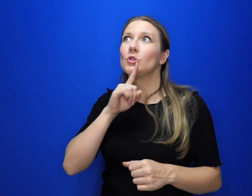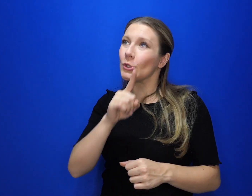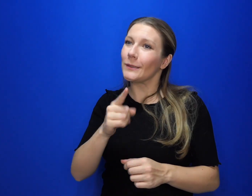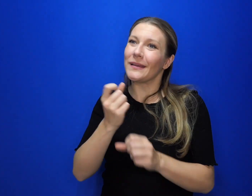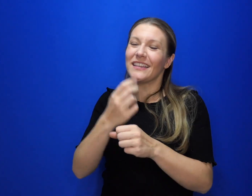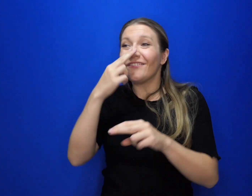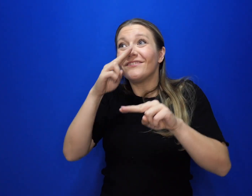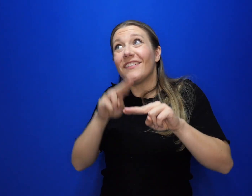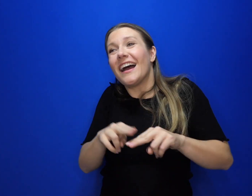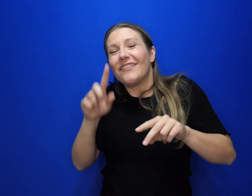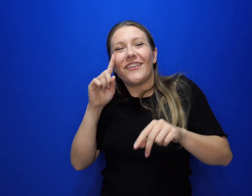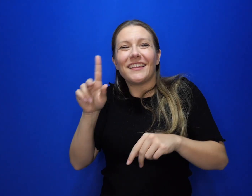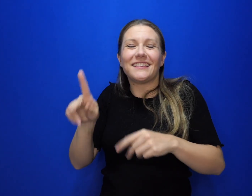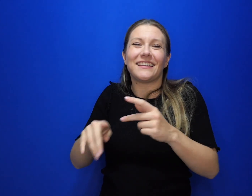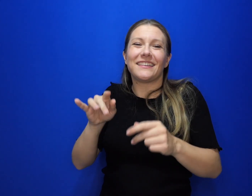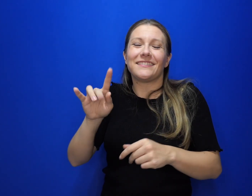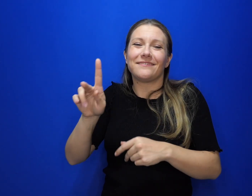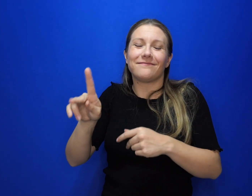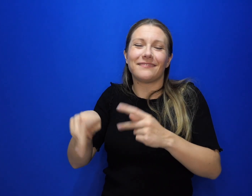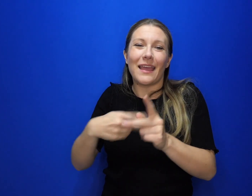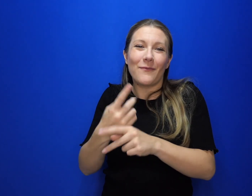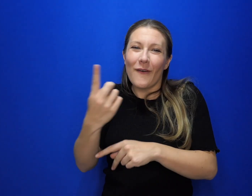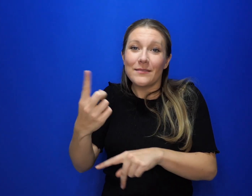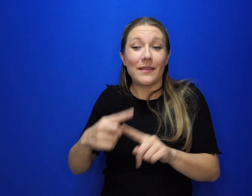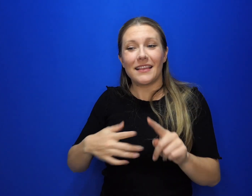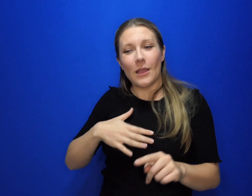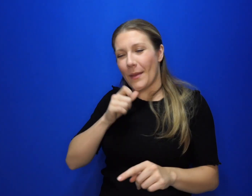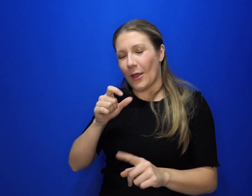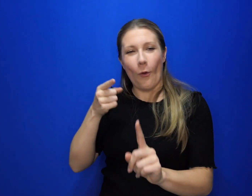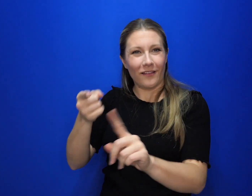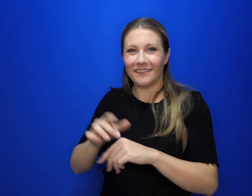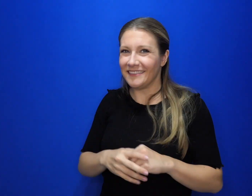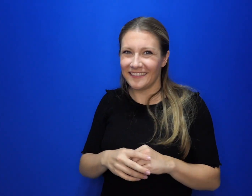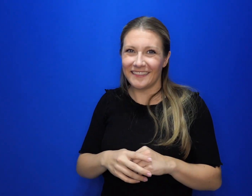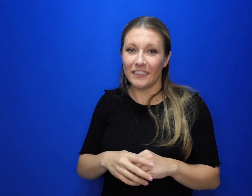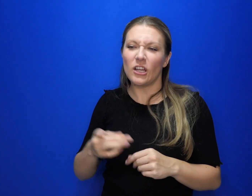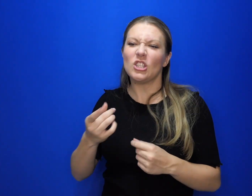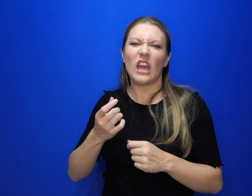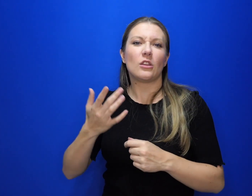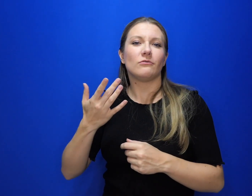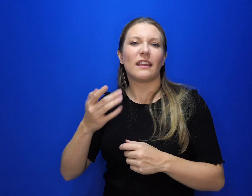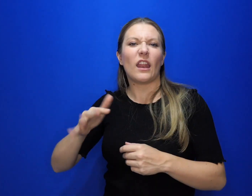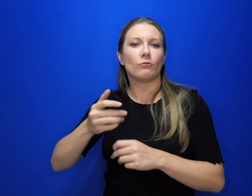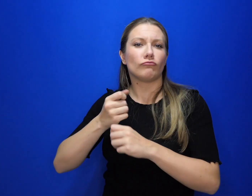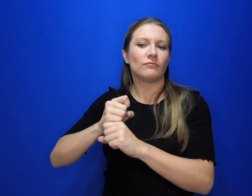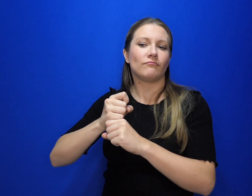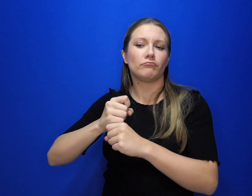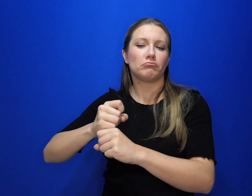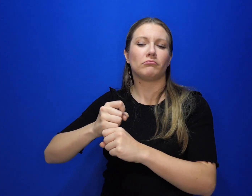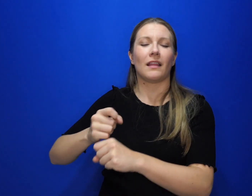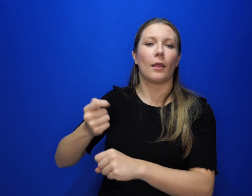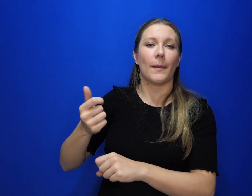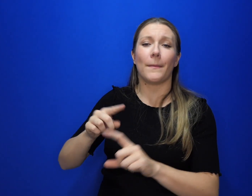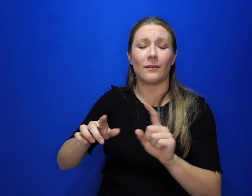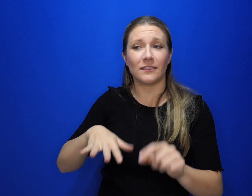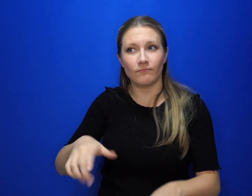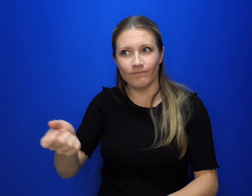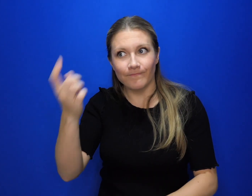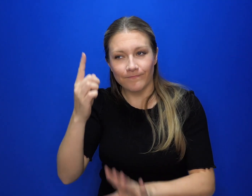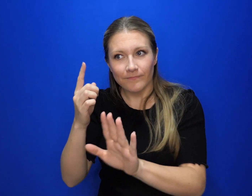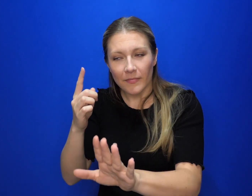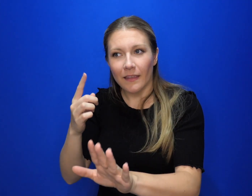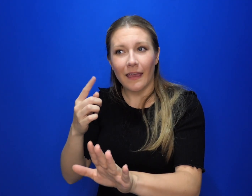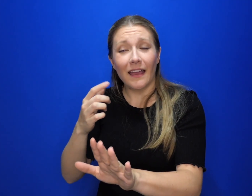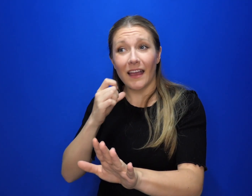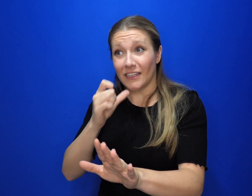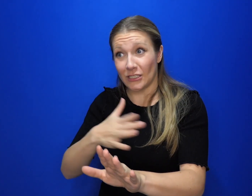for the type 1s. You know, I was like, but that's not our goal here. So she pushed back. And I was like, listen,